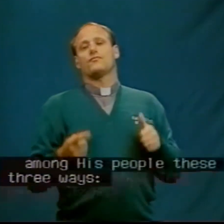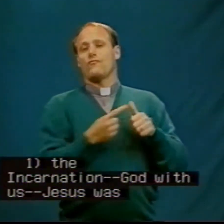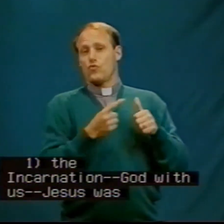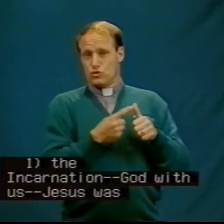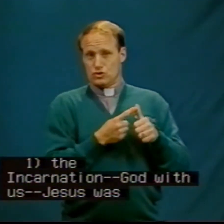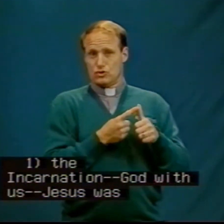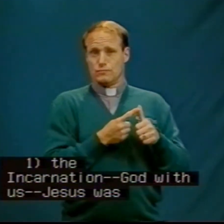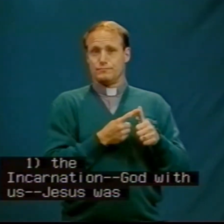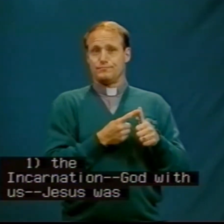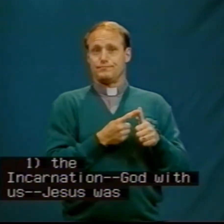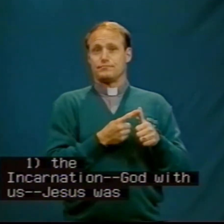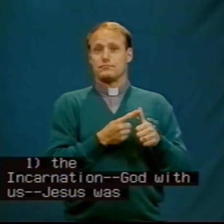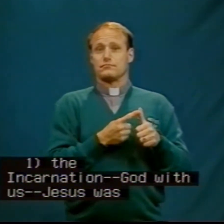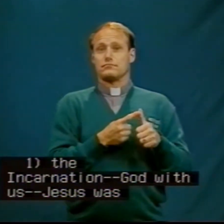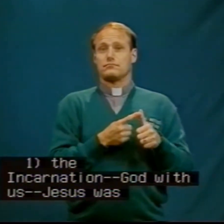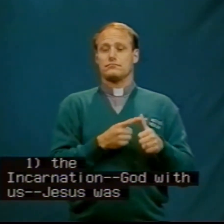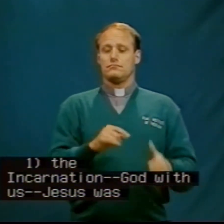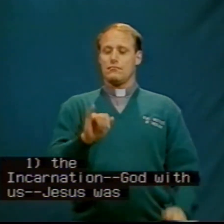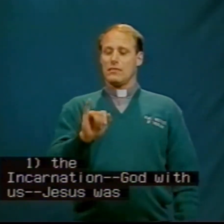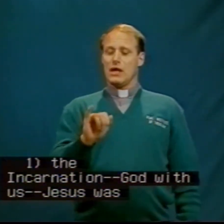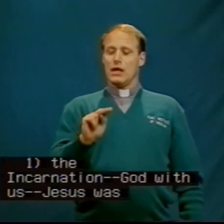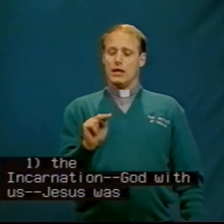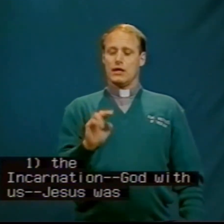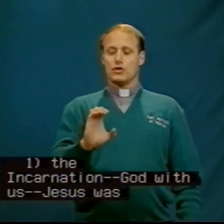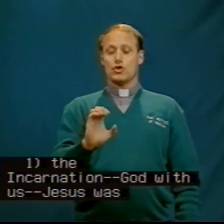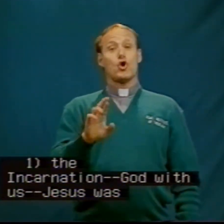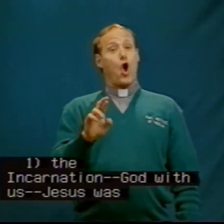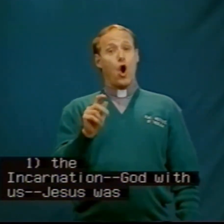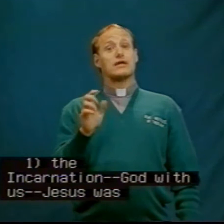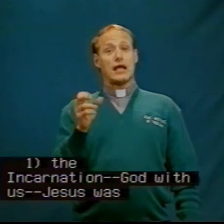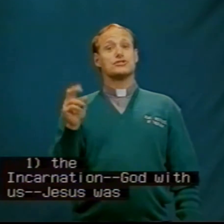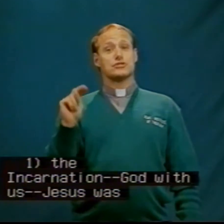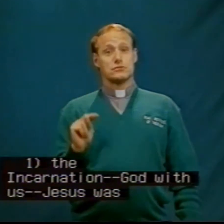Number one The Incarnation God with us